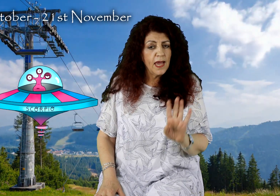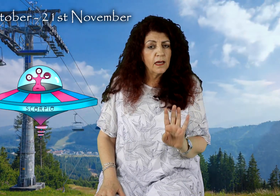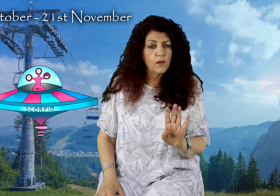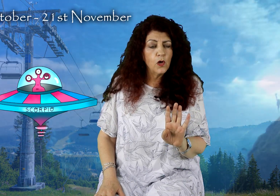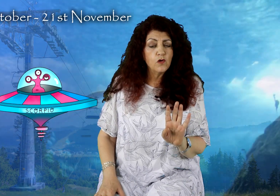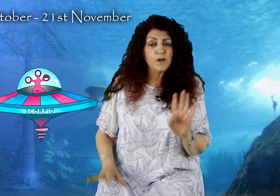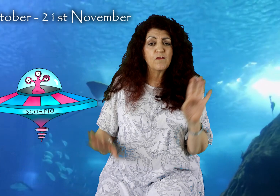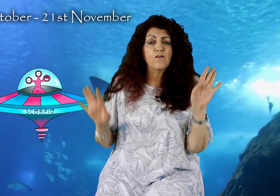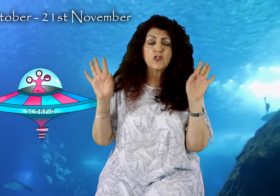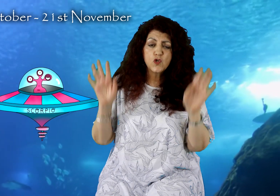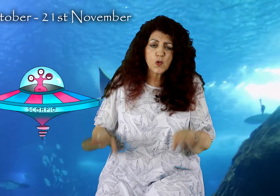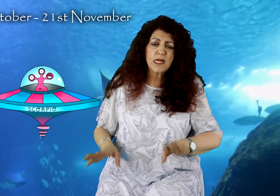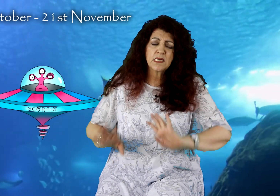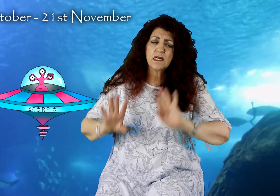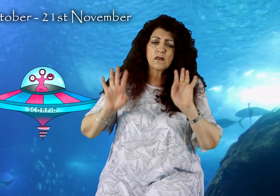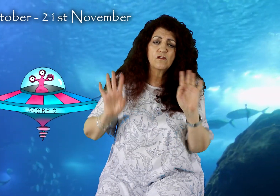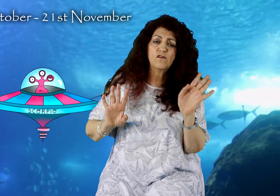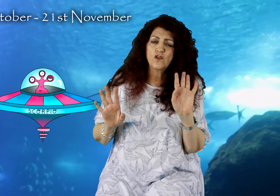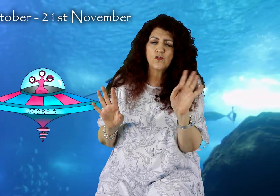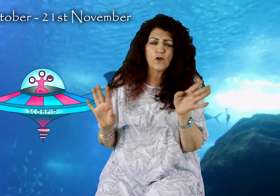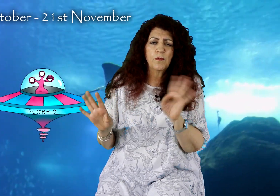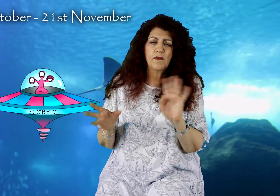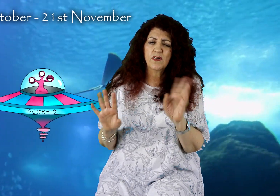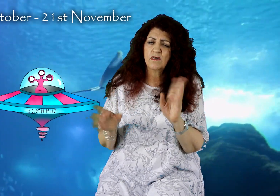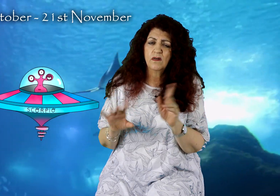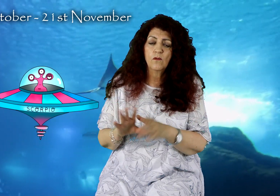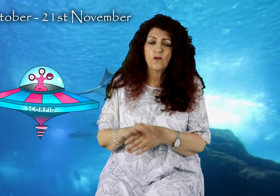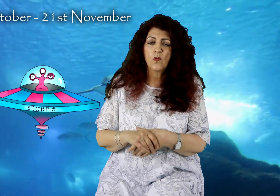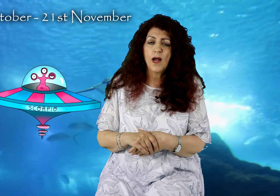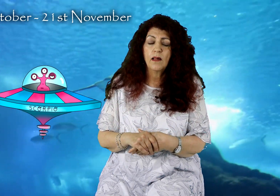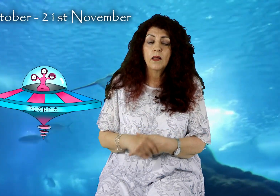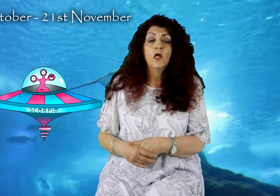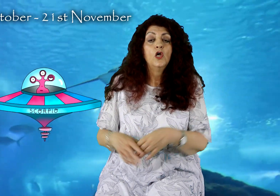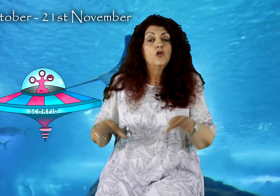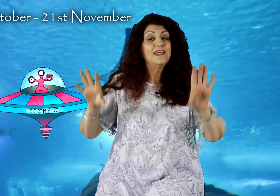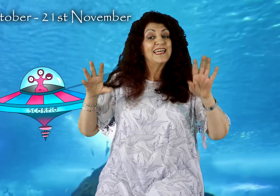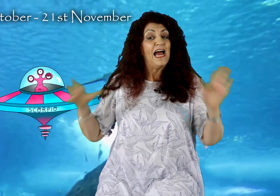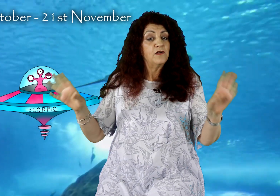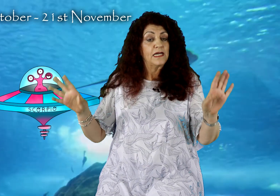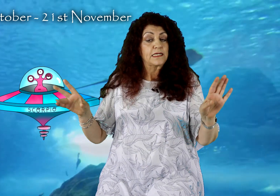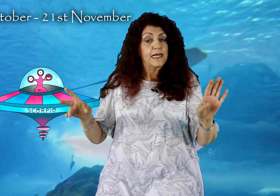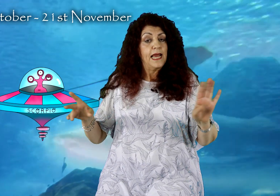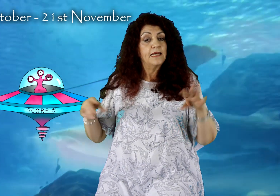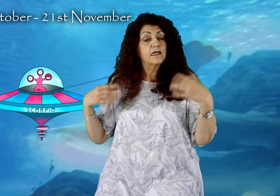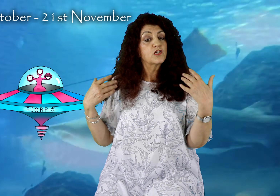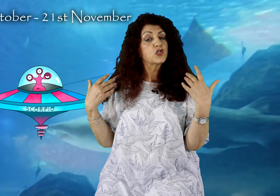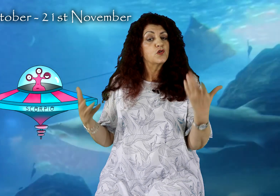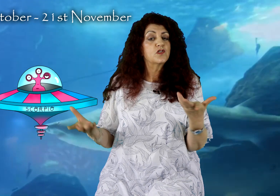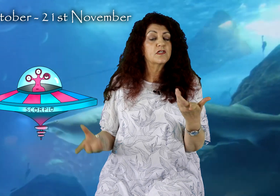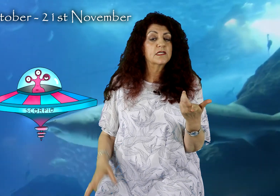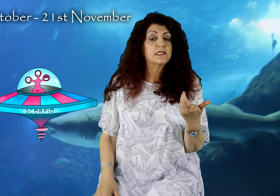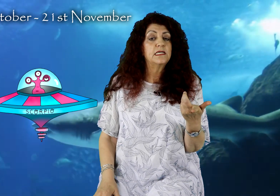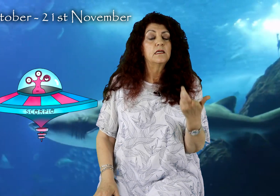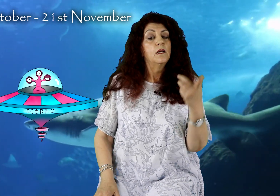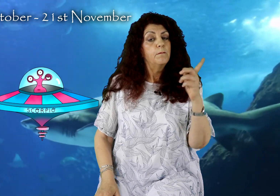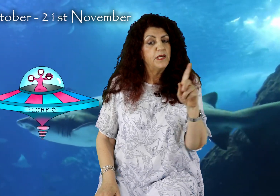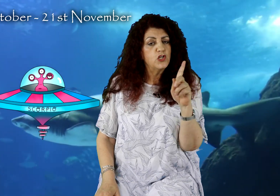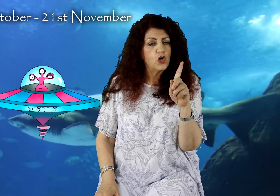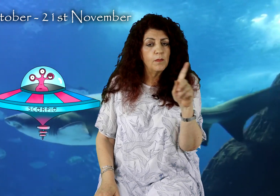anger though, you've been frustrated and confused for a bit of a, for a while. You need an outlet and an excuse to succeed. Be charming,